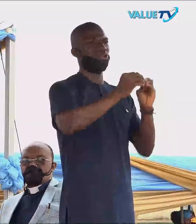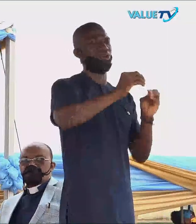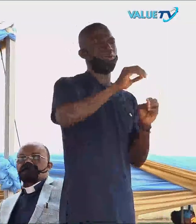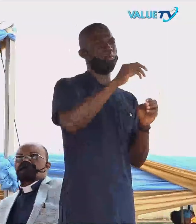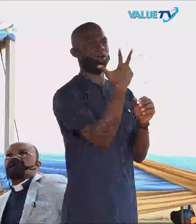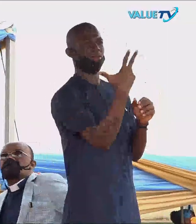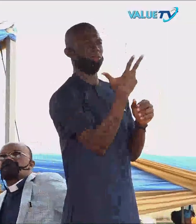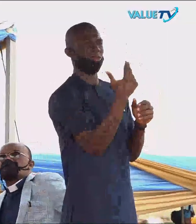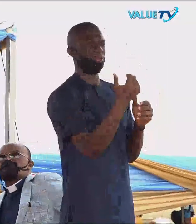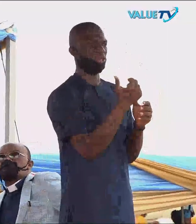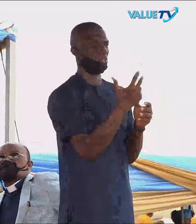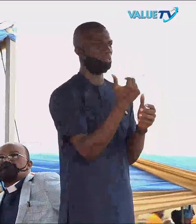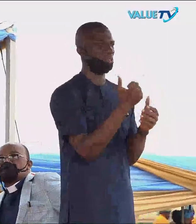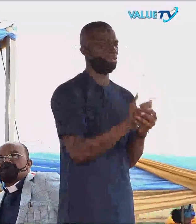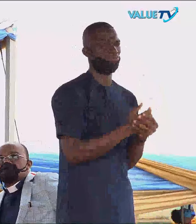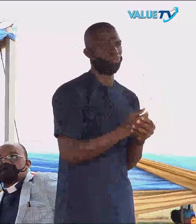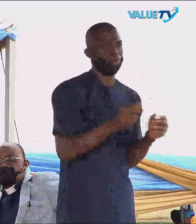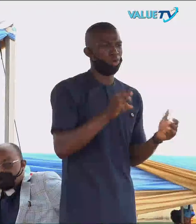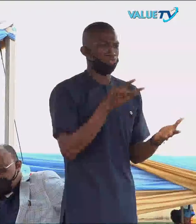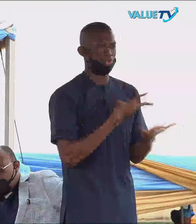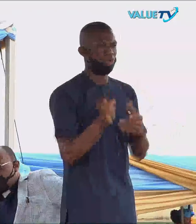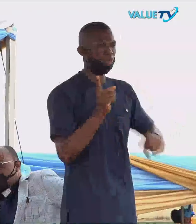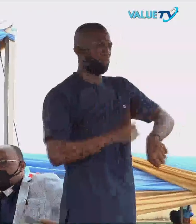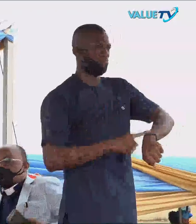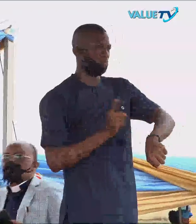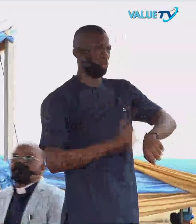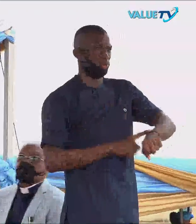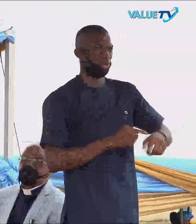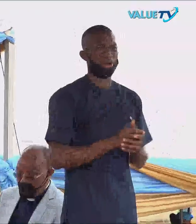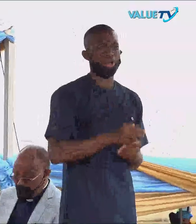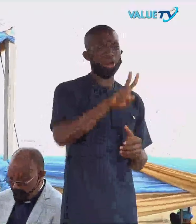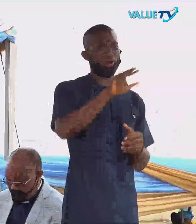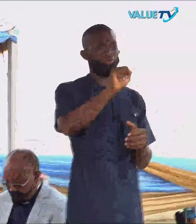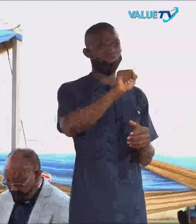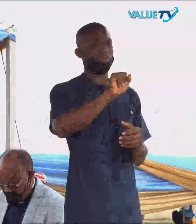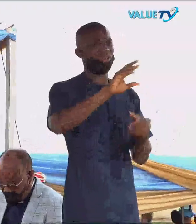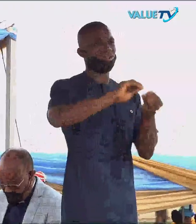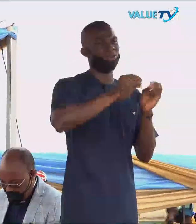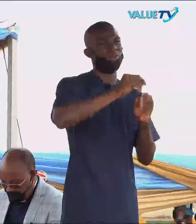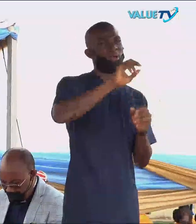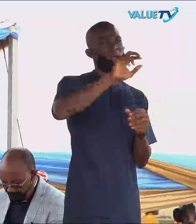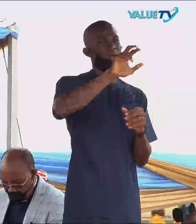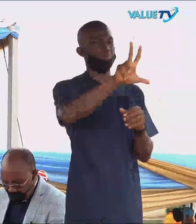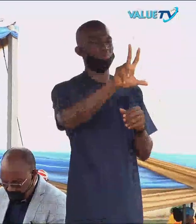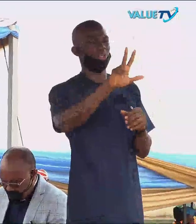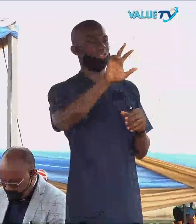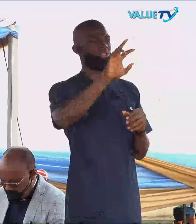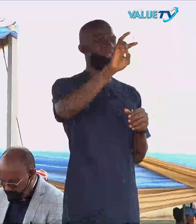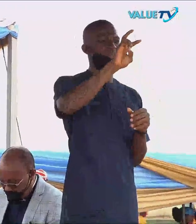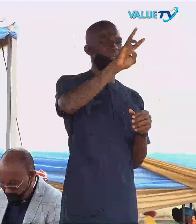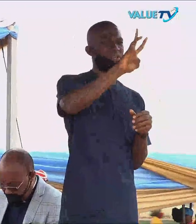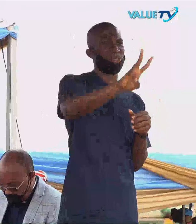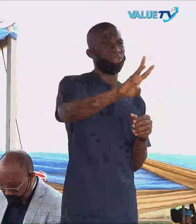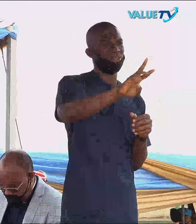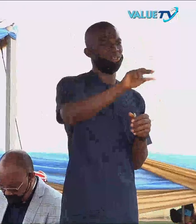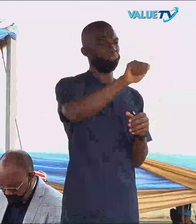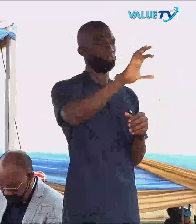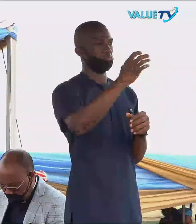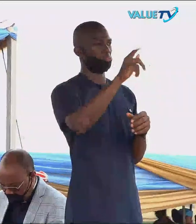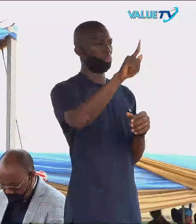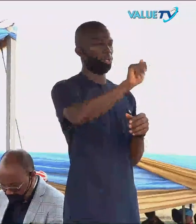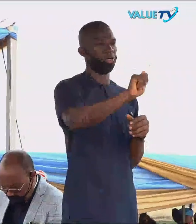back to all the passages, but I will take only verse number 36 of Acts chapter number